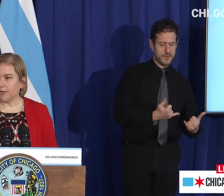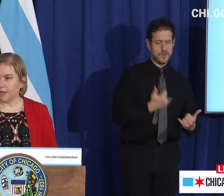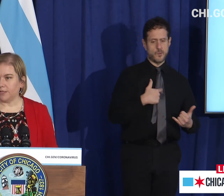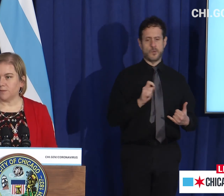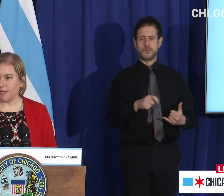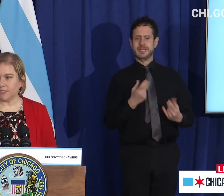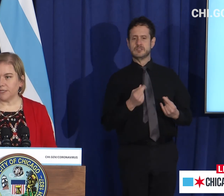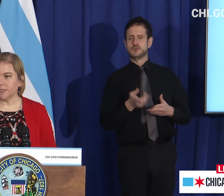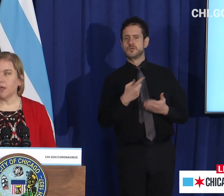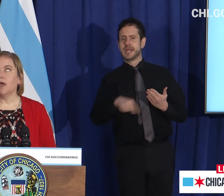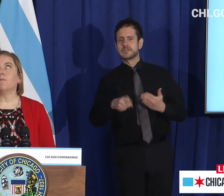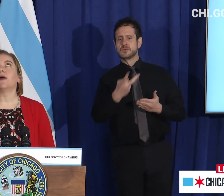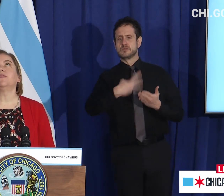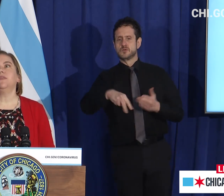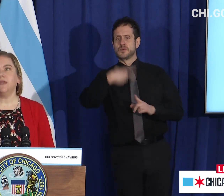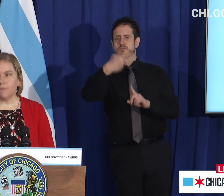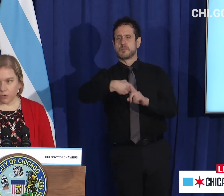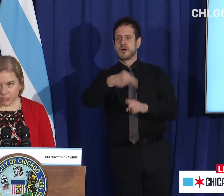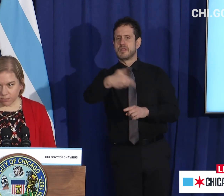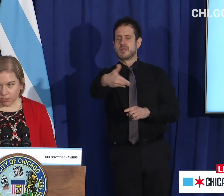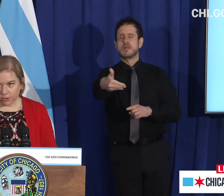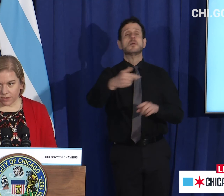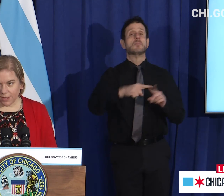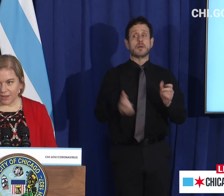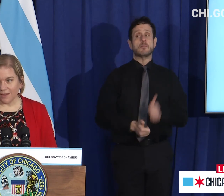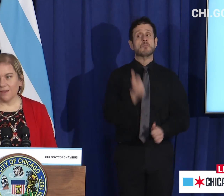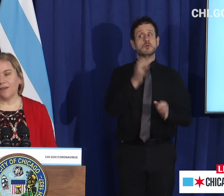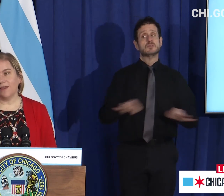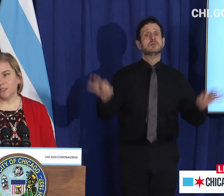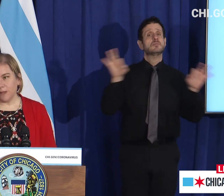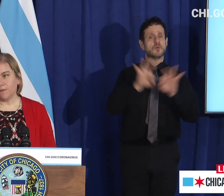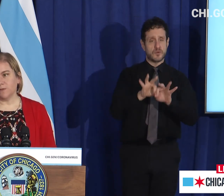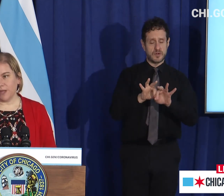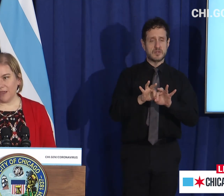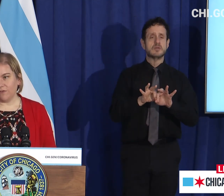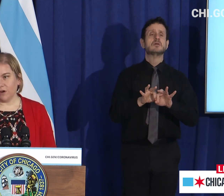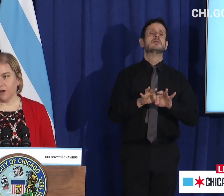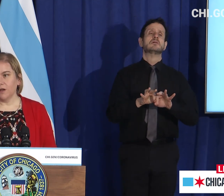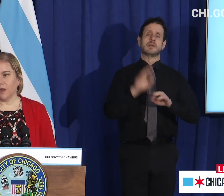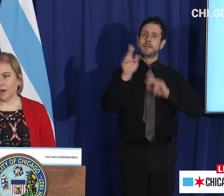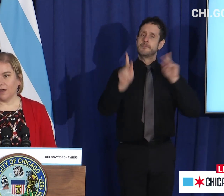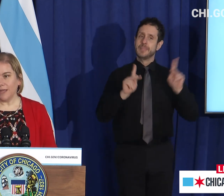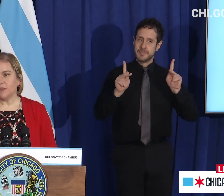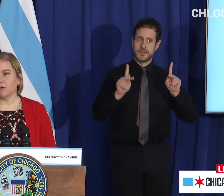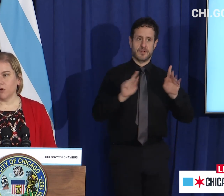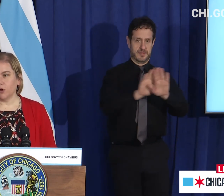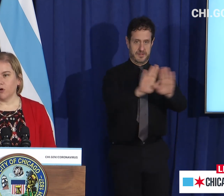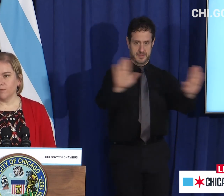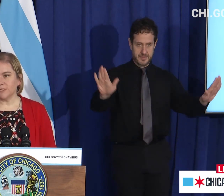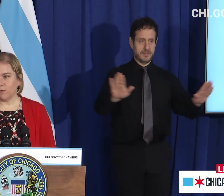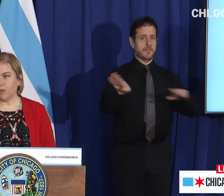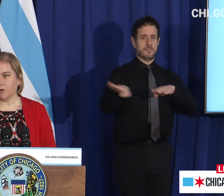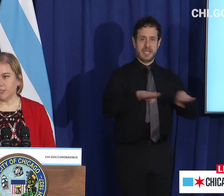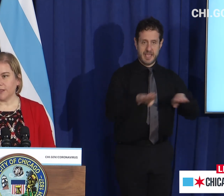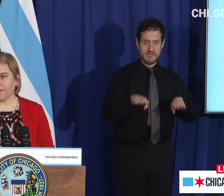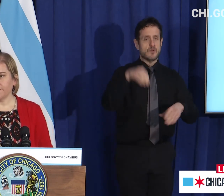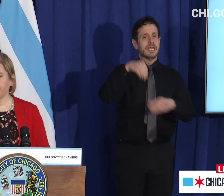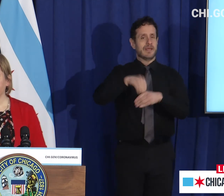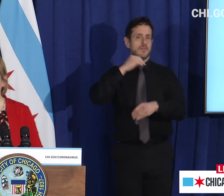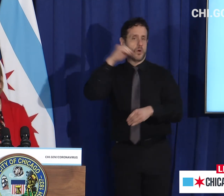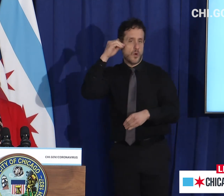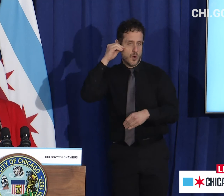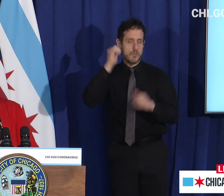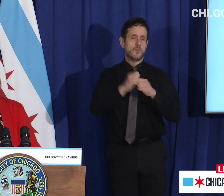publicly regulated spaces. But the most important thing is people's behavior in their own homes and with those they